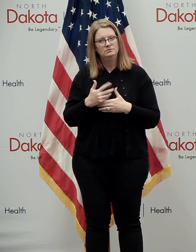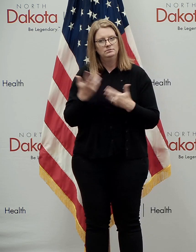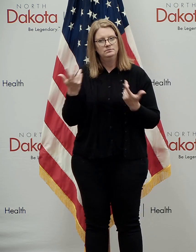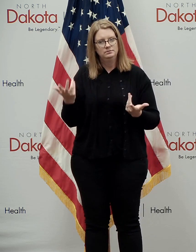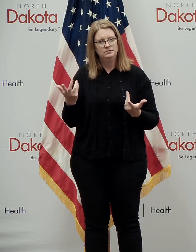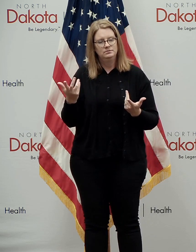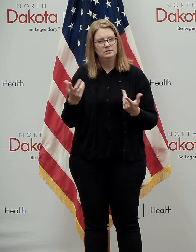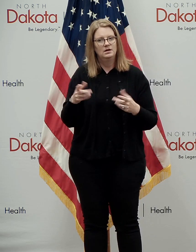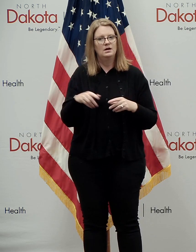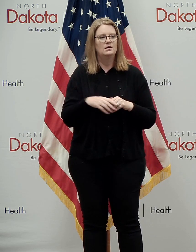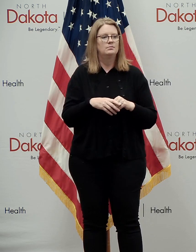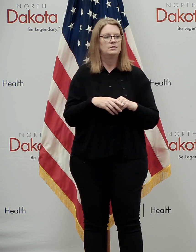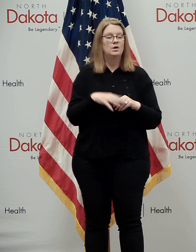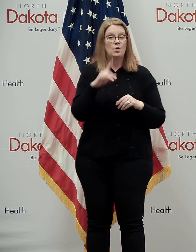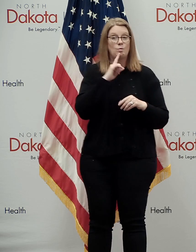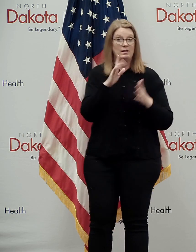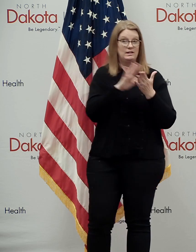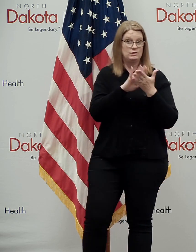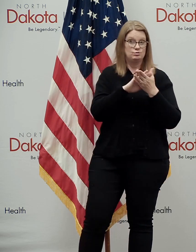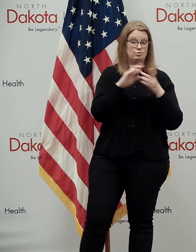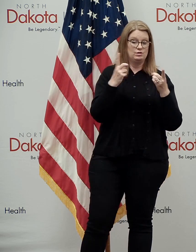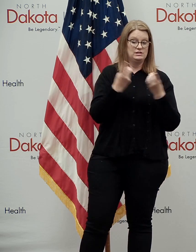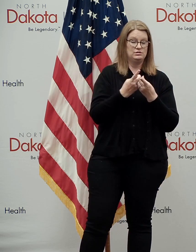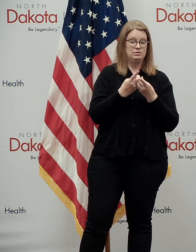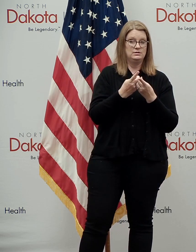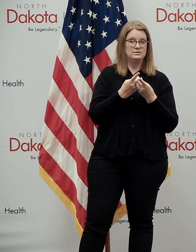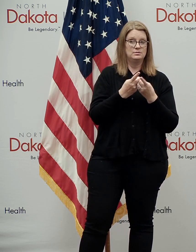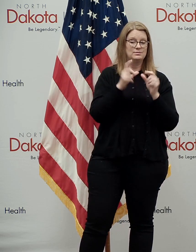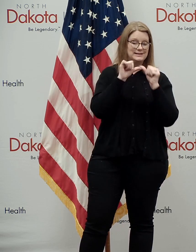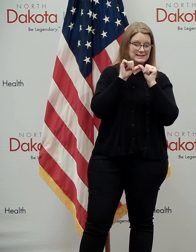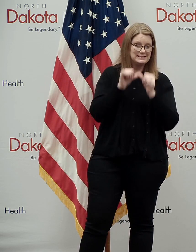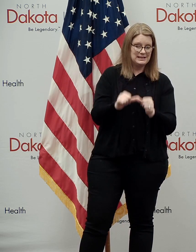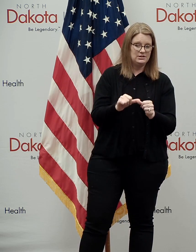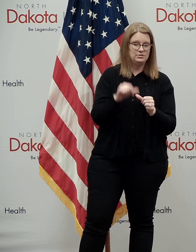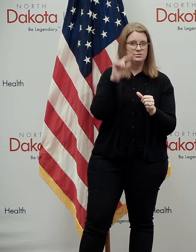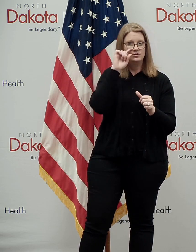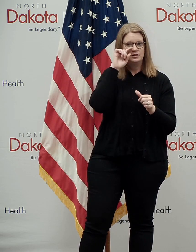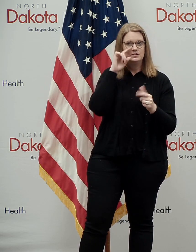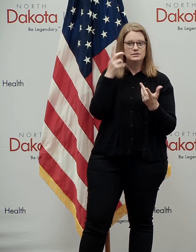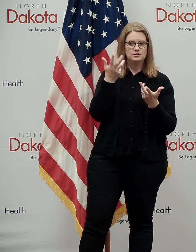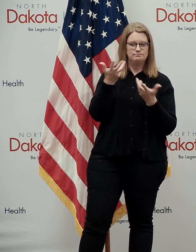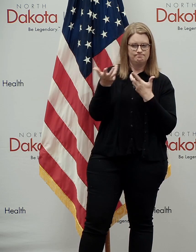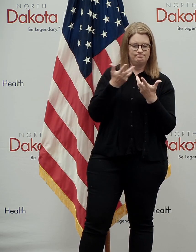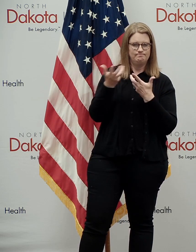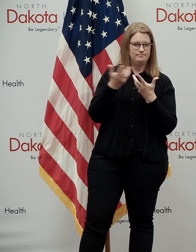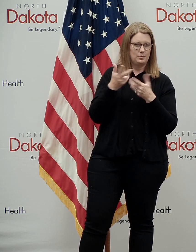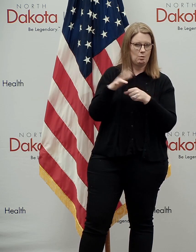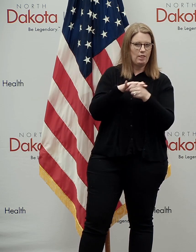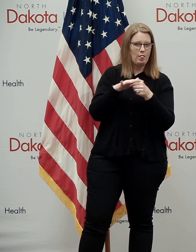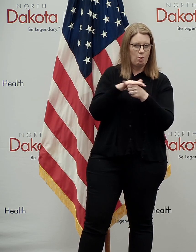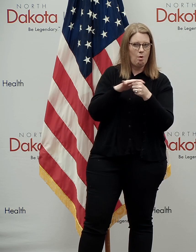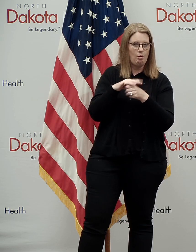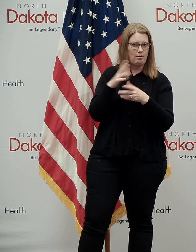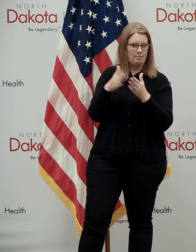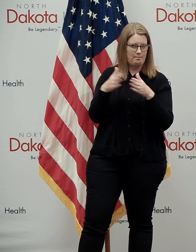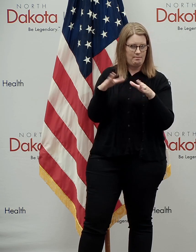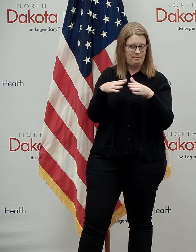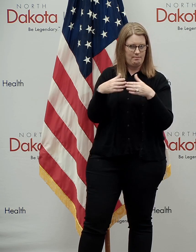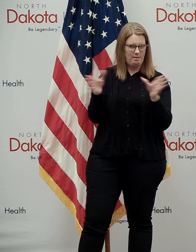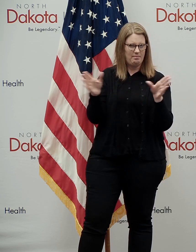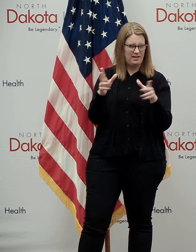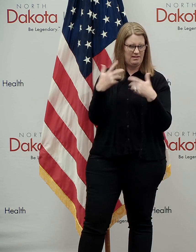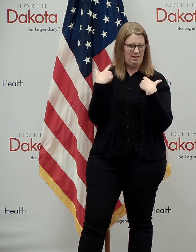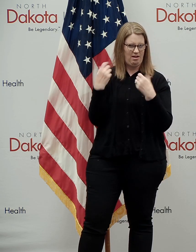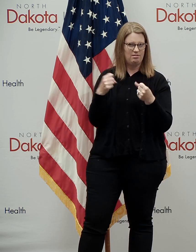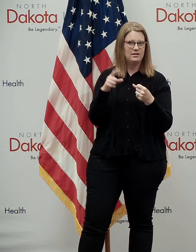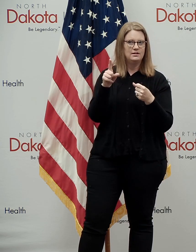ongoing relationship that our school districts will need to have with our local public health units as we reopen our schools, and not